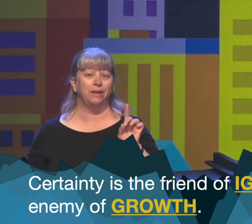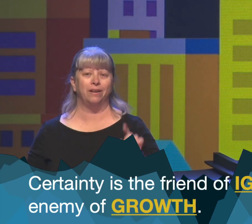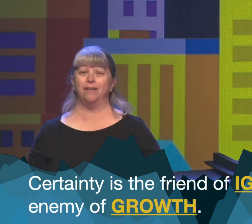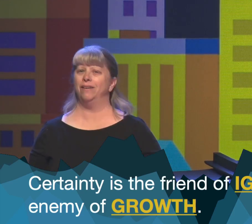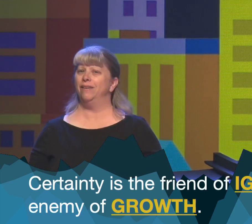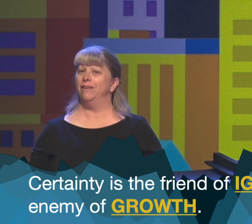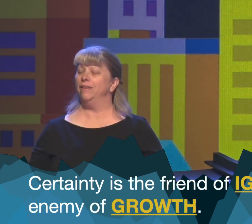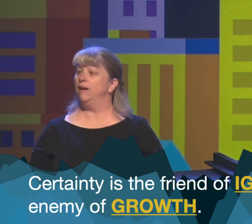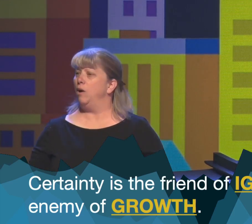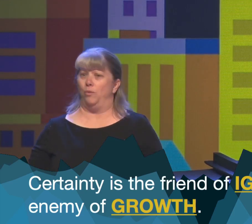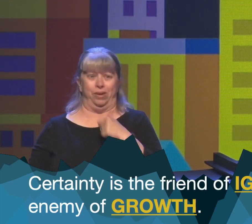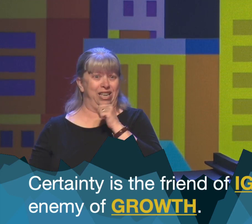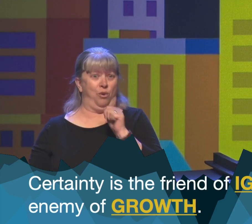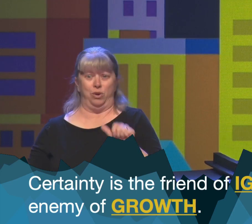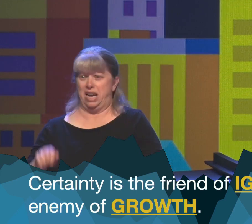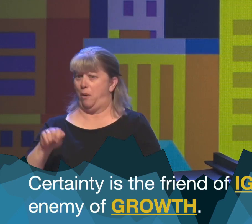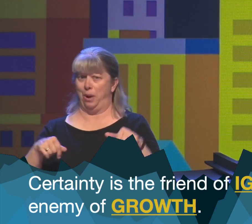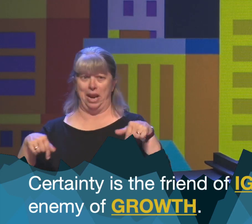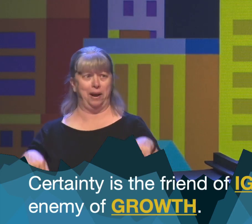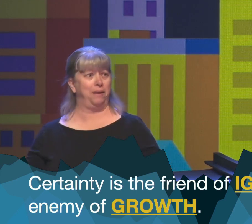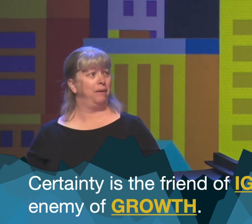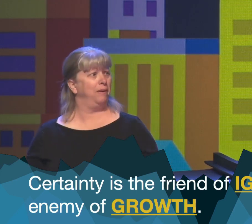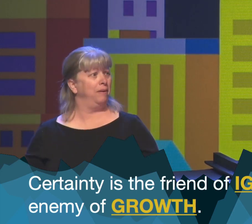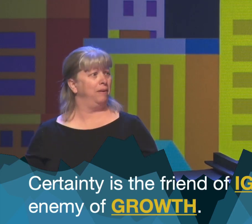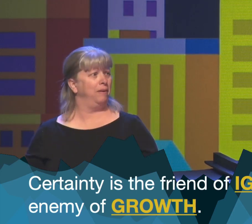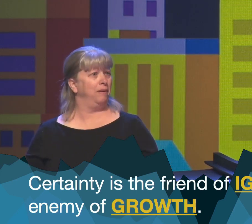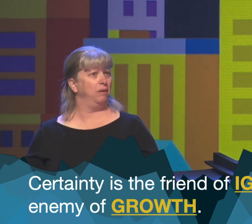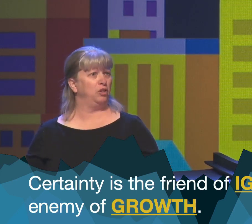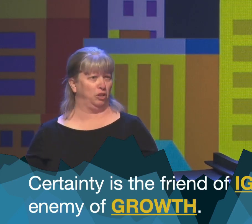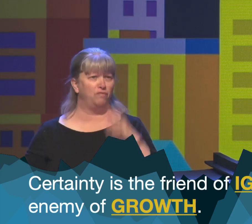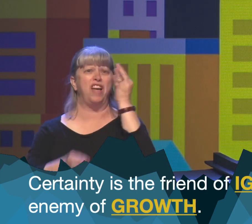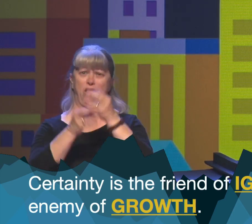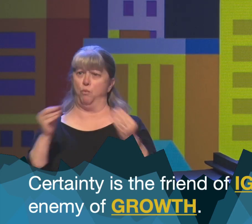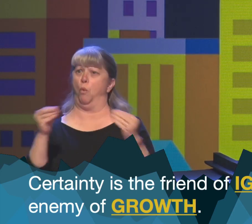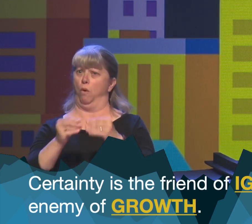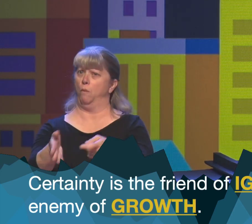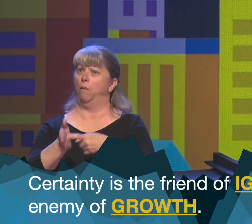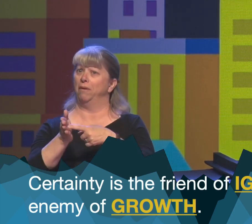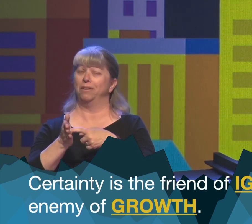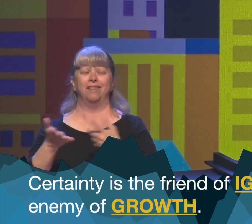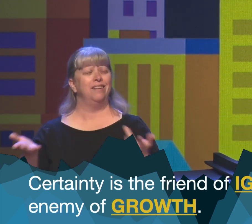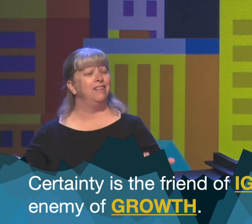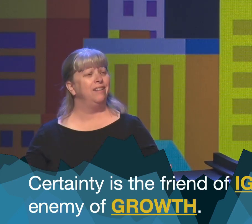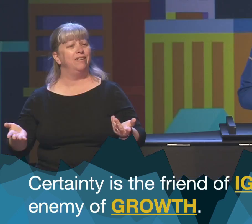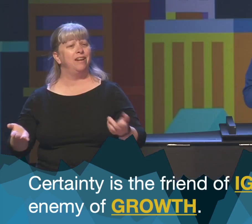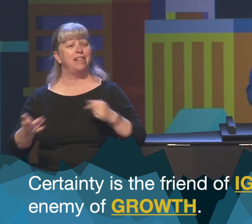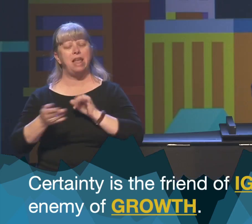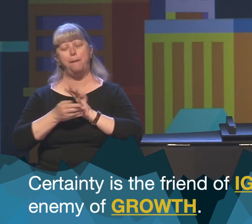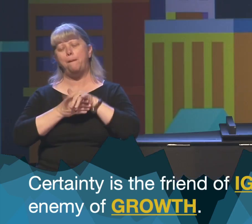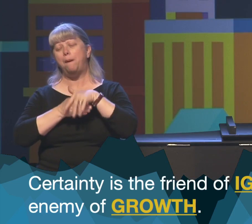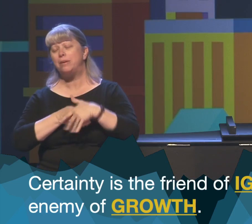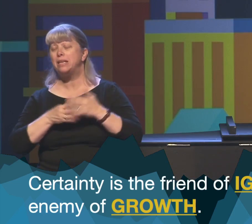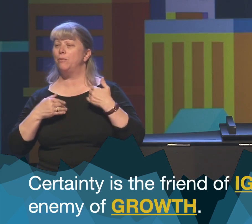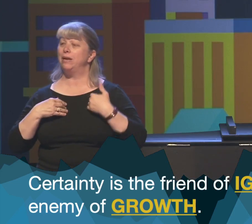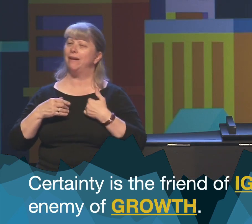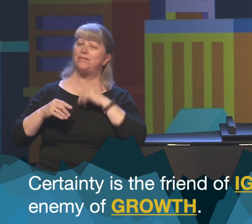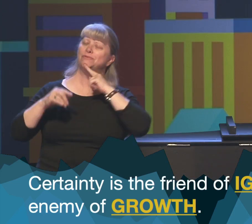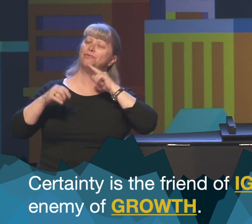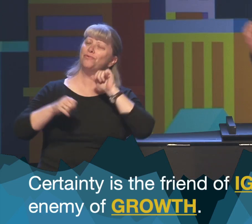We don't doubt here. You just got to have more faith. Right? And all this bubbles up because we've got